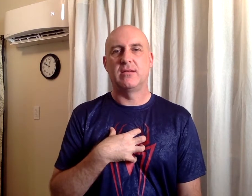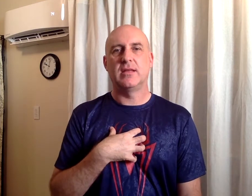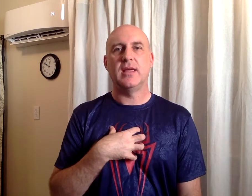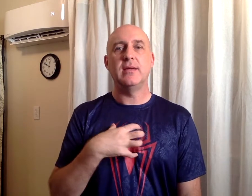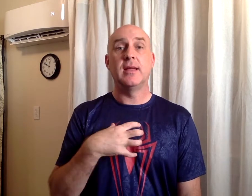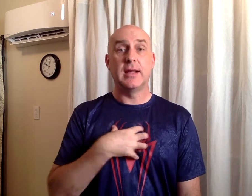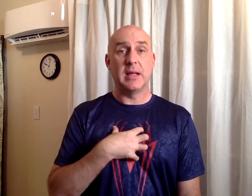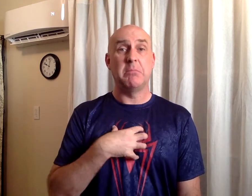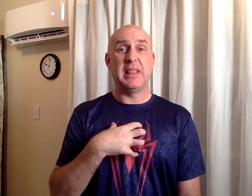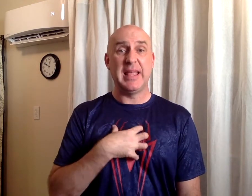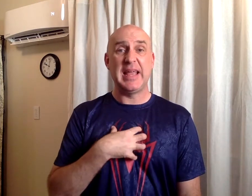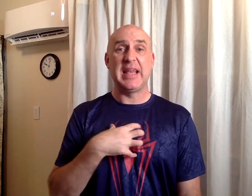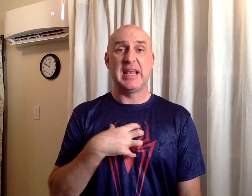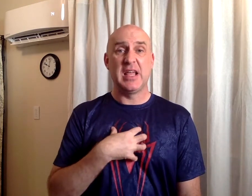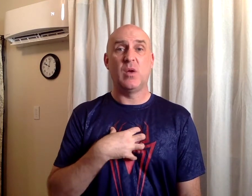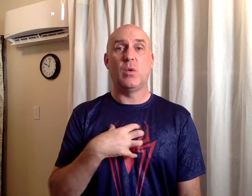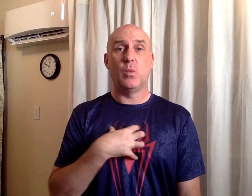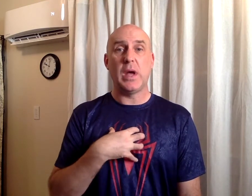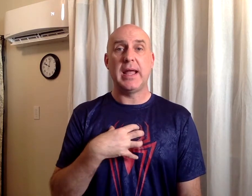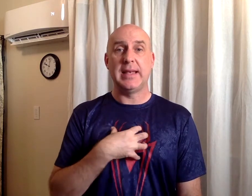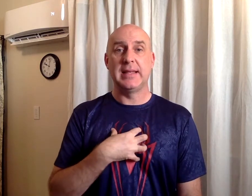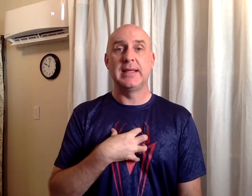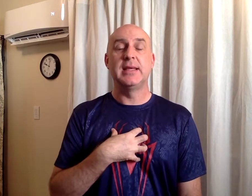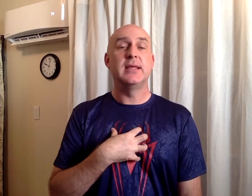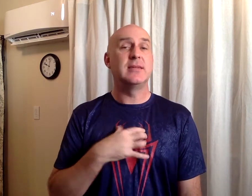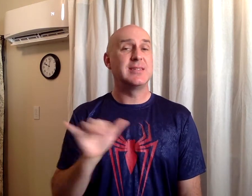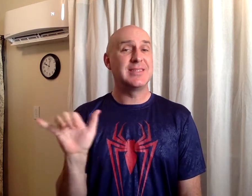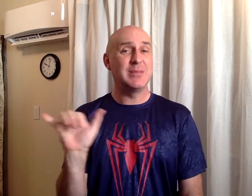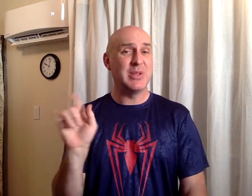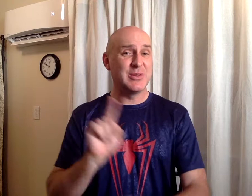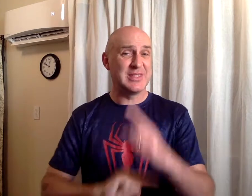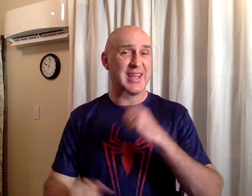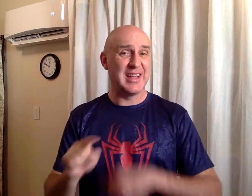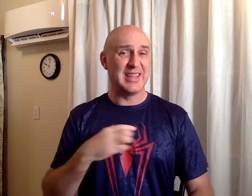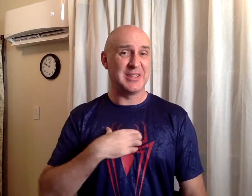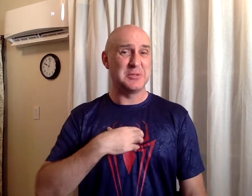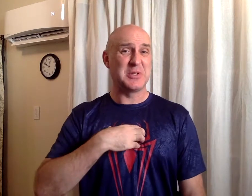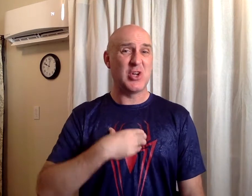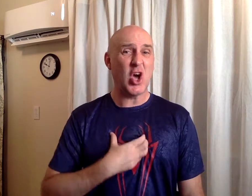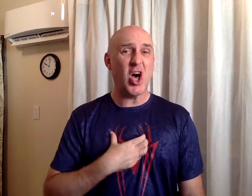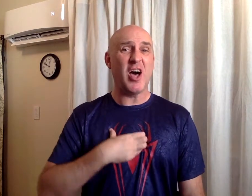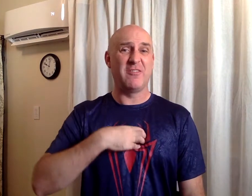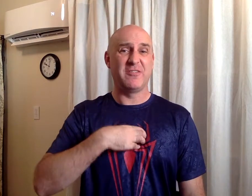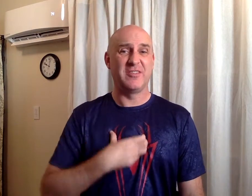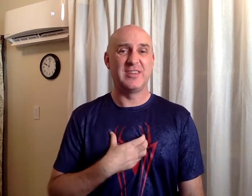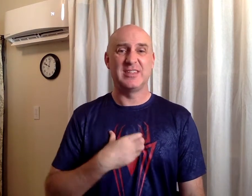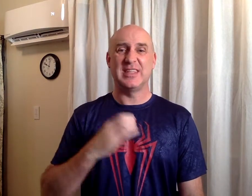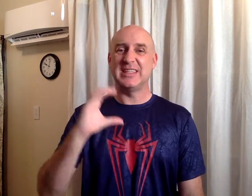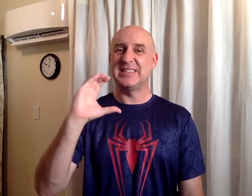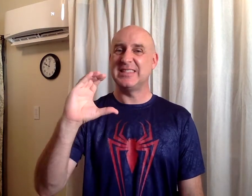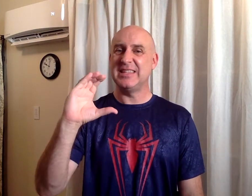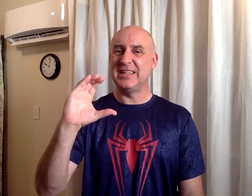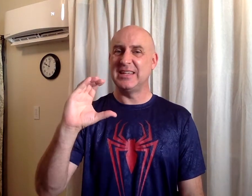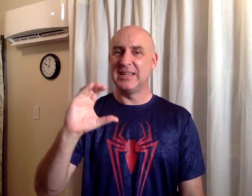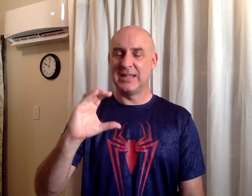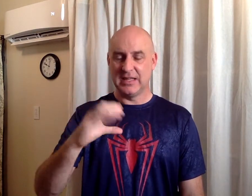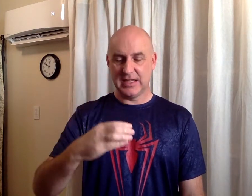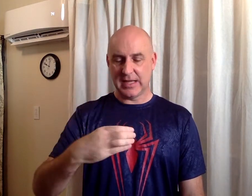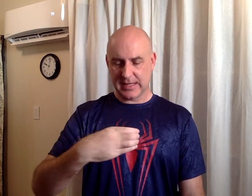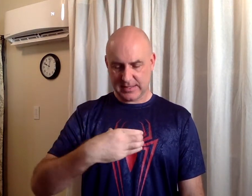Okay. Complain or whine. There's a similar sign that goes cough. It's like a C, and the